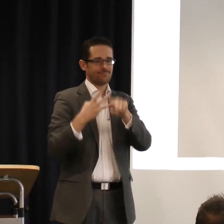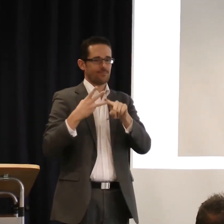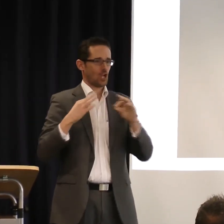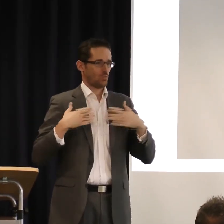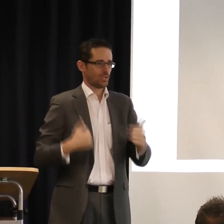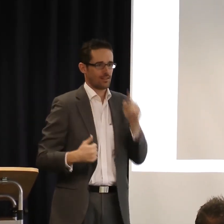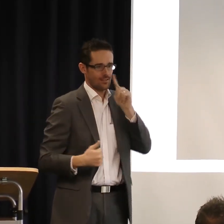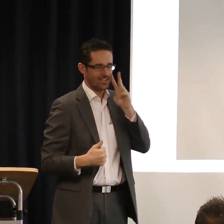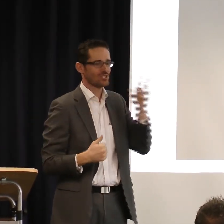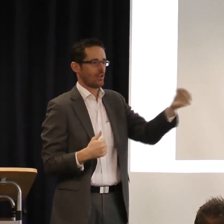Had a third video,